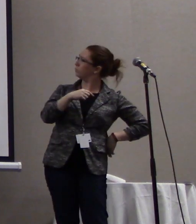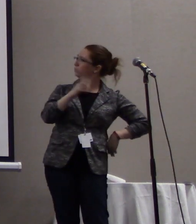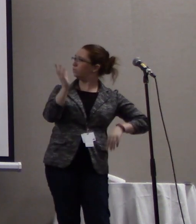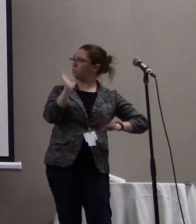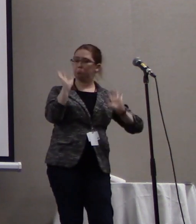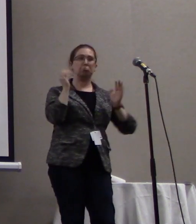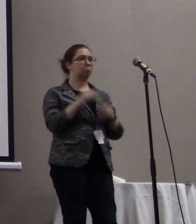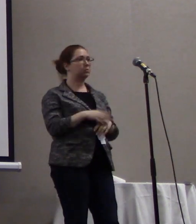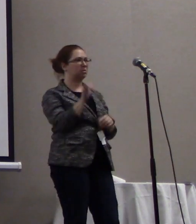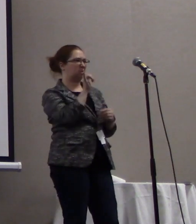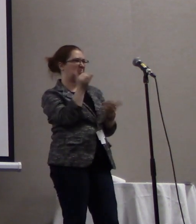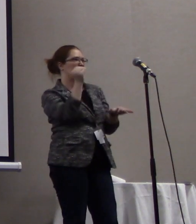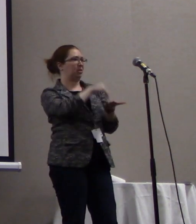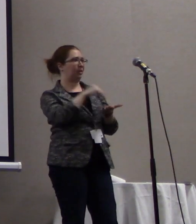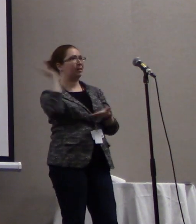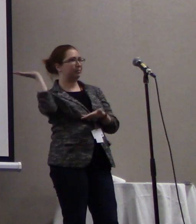wait.